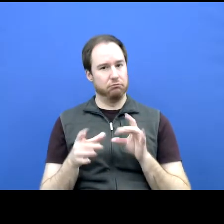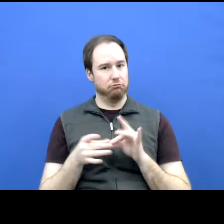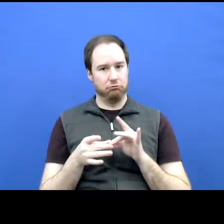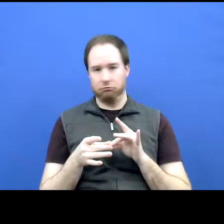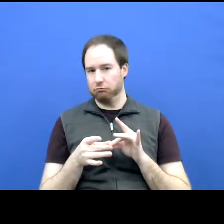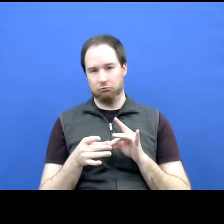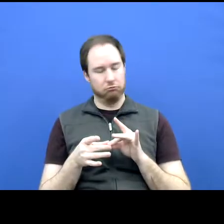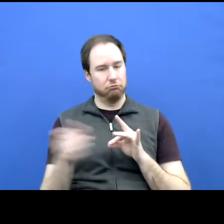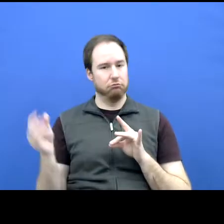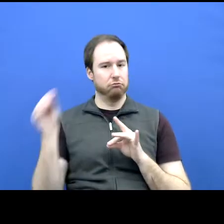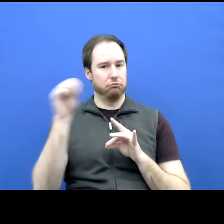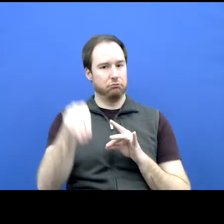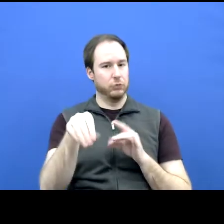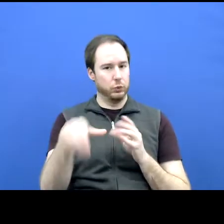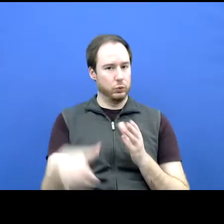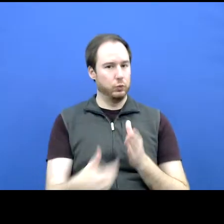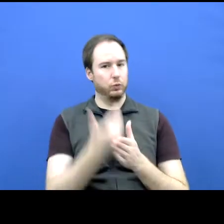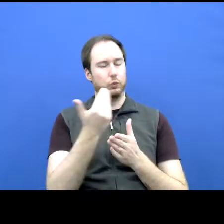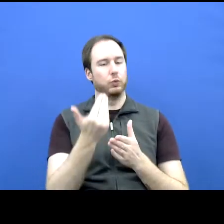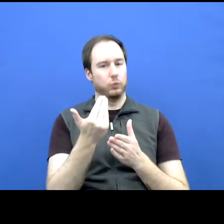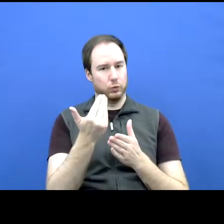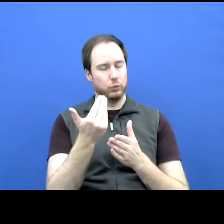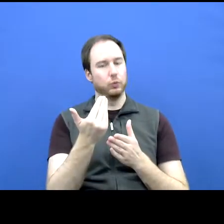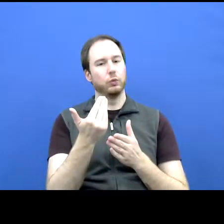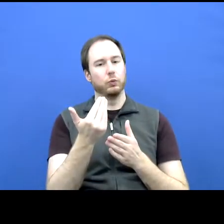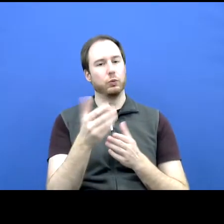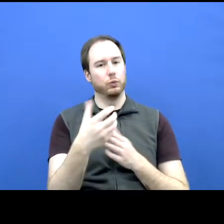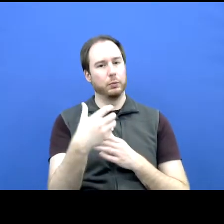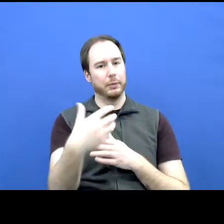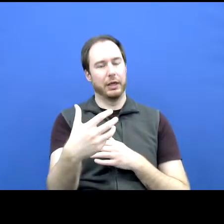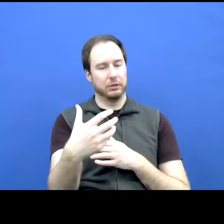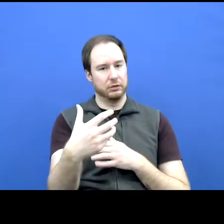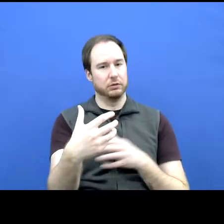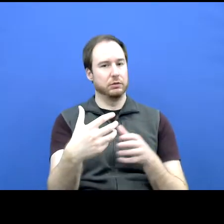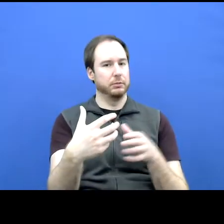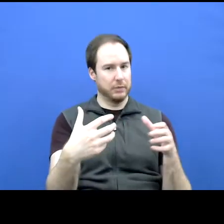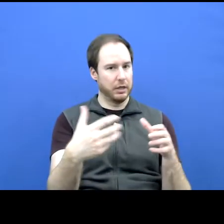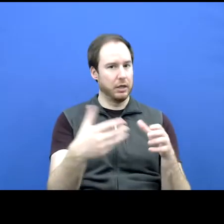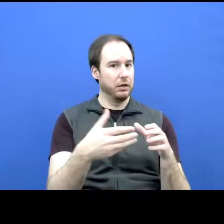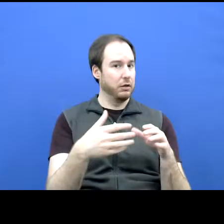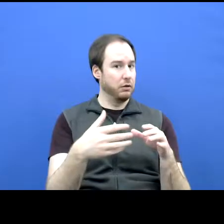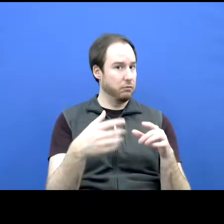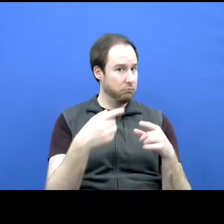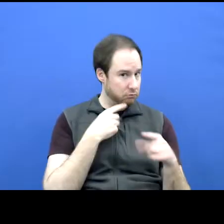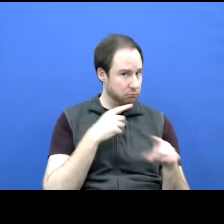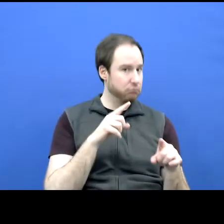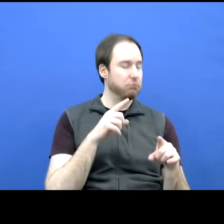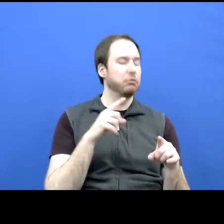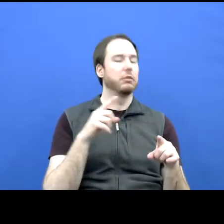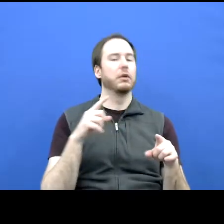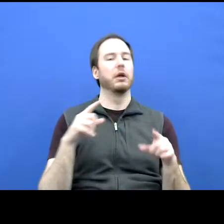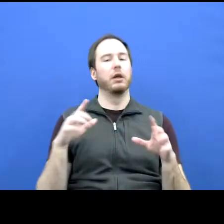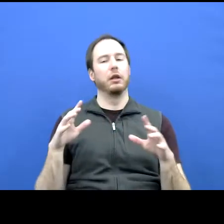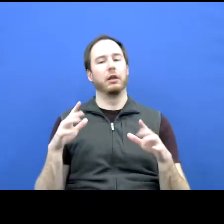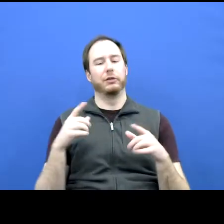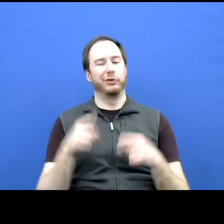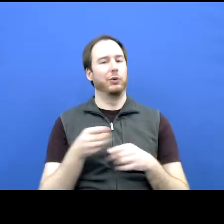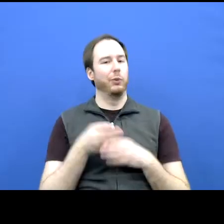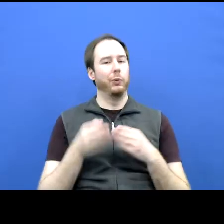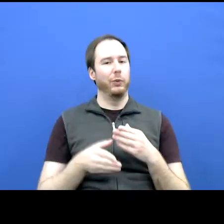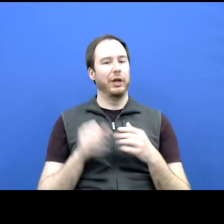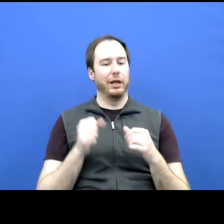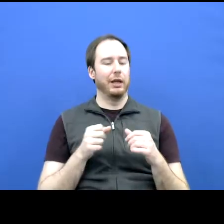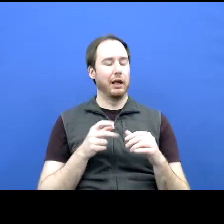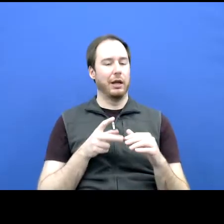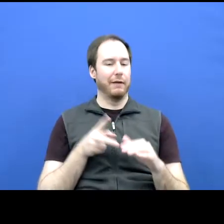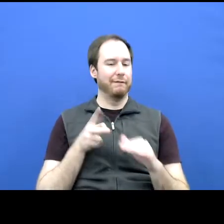place. We'll bring in new electrical service to the new expansion, get that up and running. And then, like over the weekend, we can